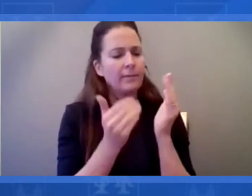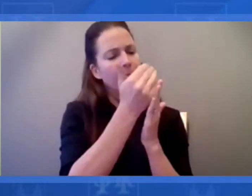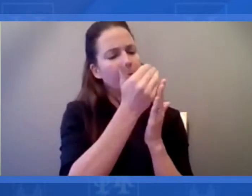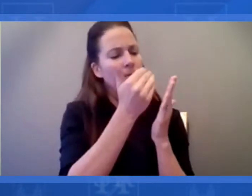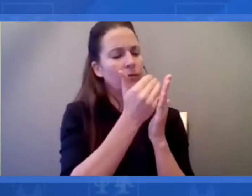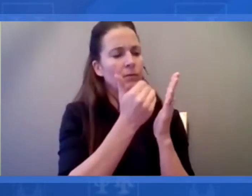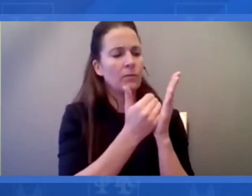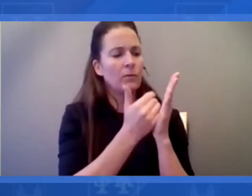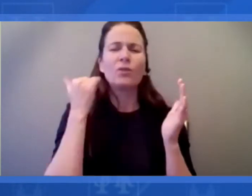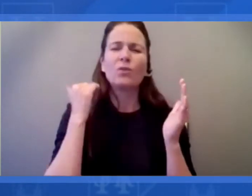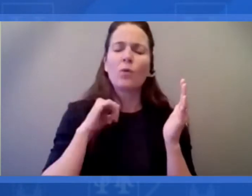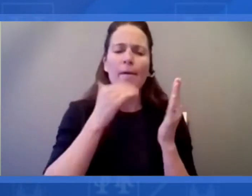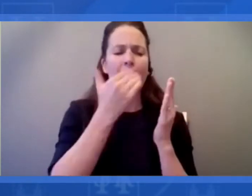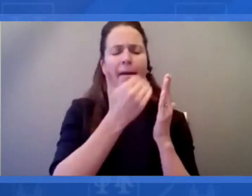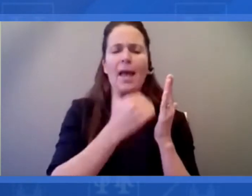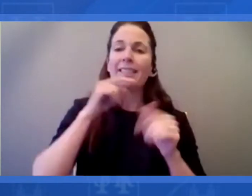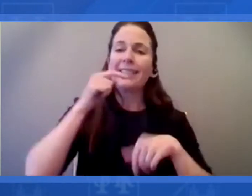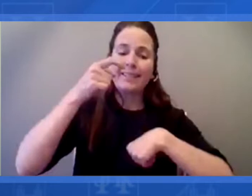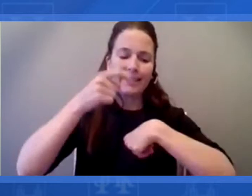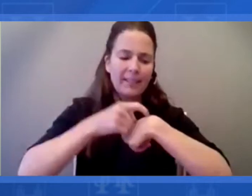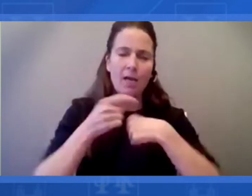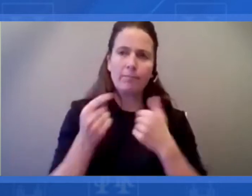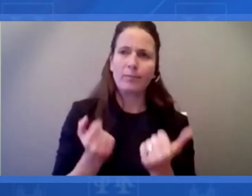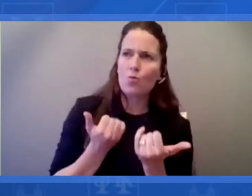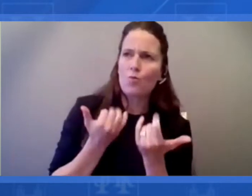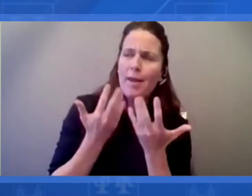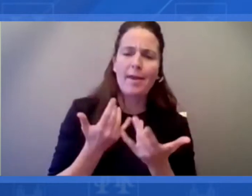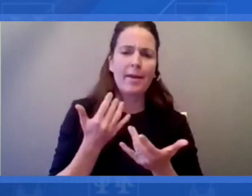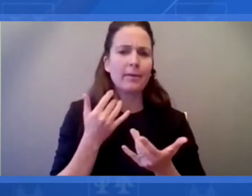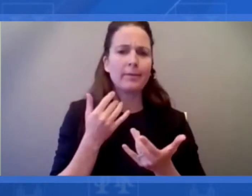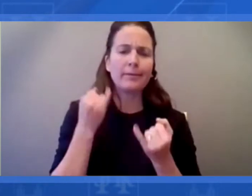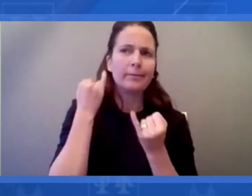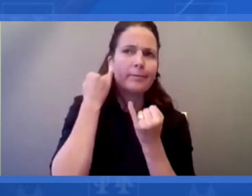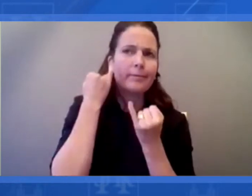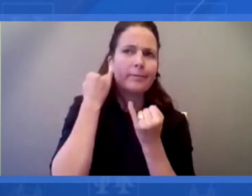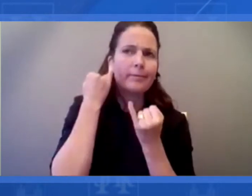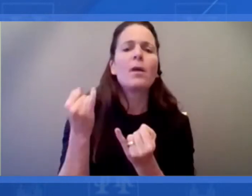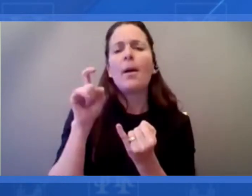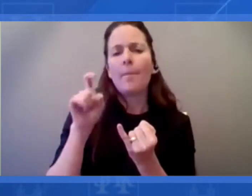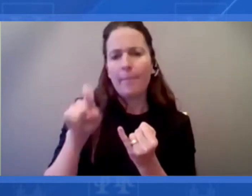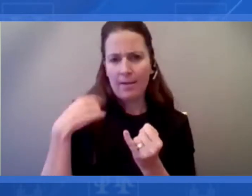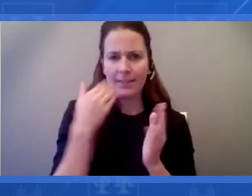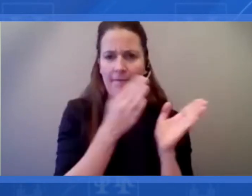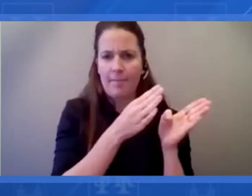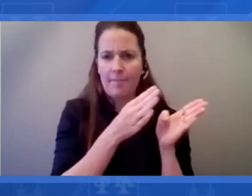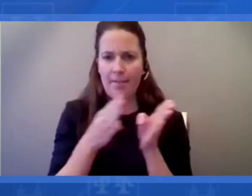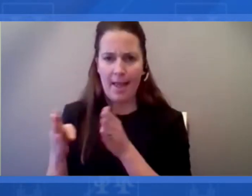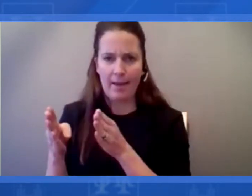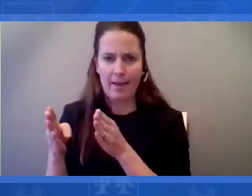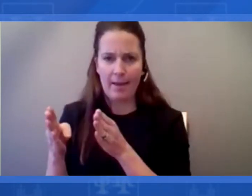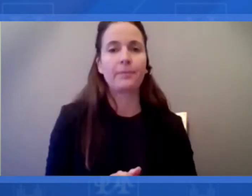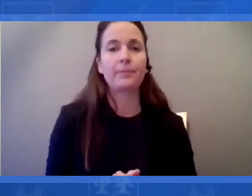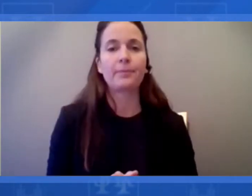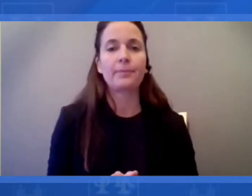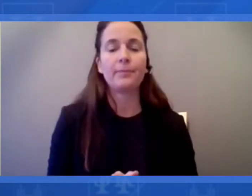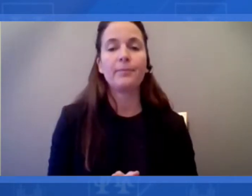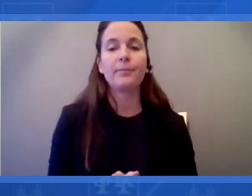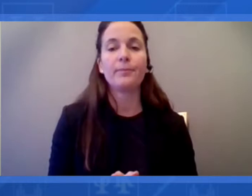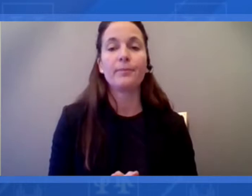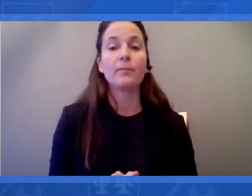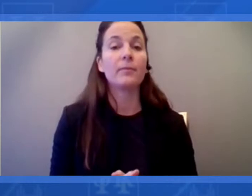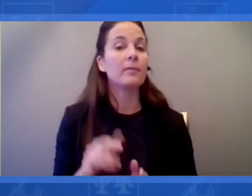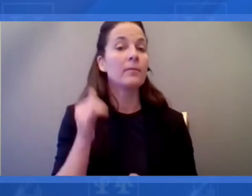for service. Also, similar to the conventional system, there must be procedures to deal with accessibility